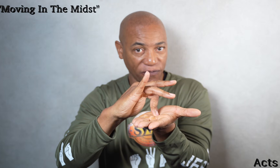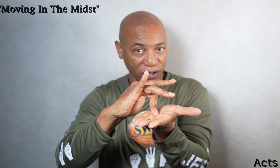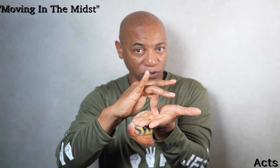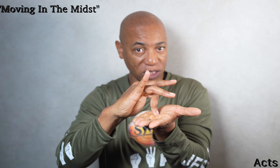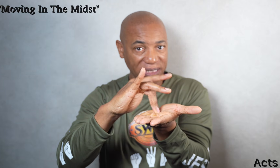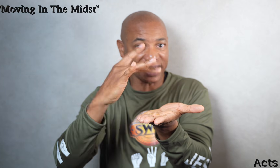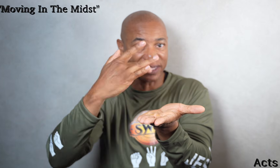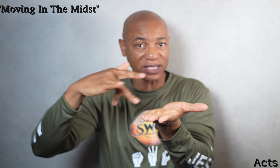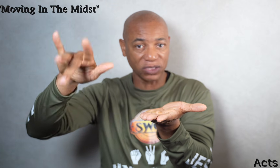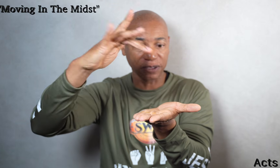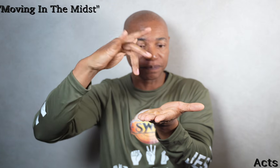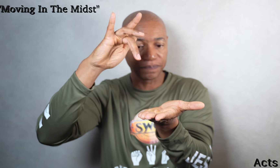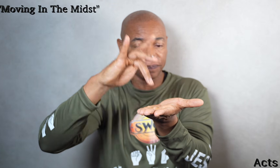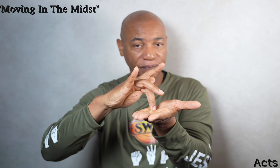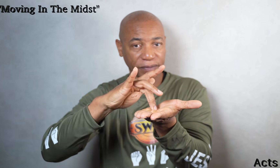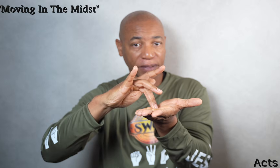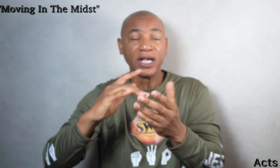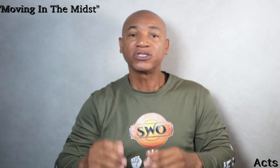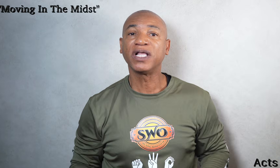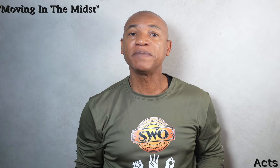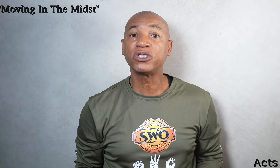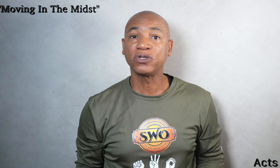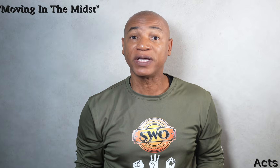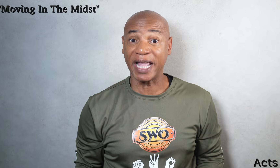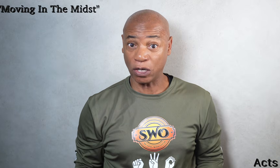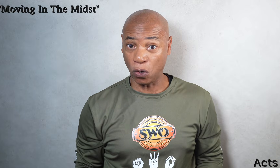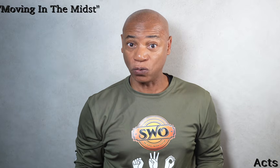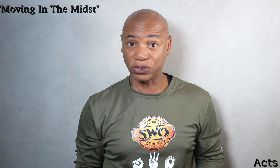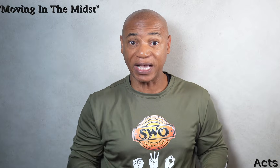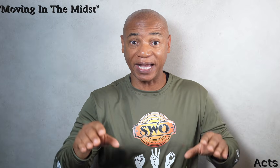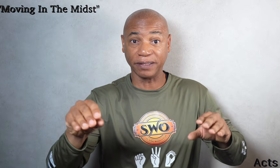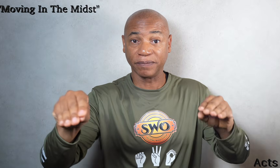finger just like this. So let me show you that whole sign.